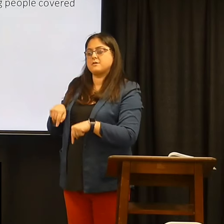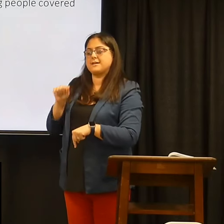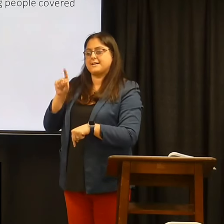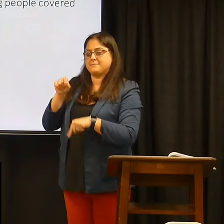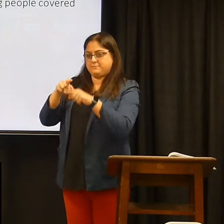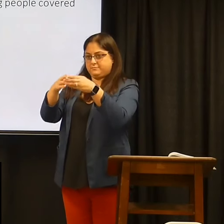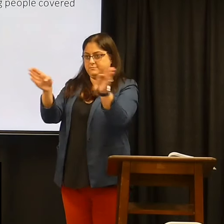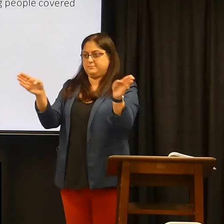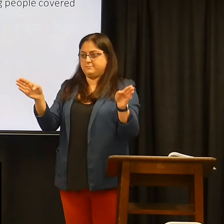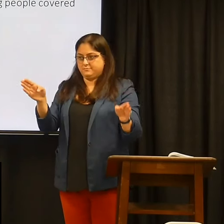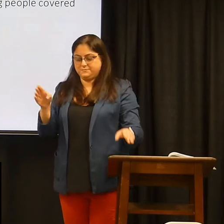broad sense.